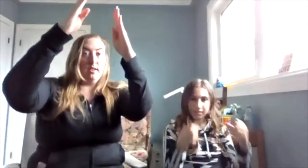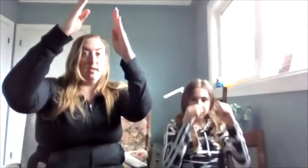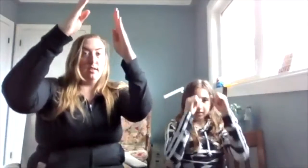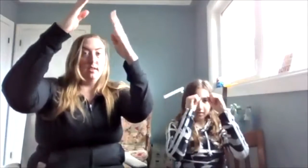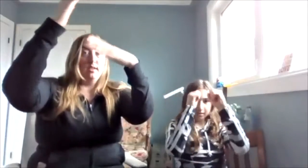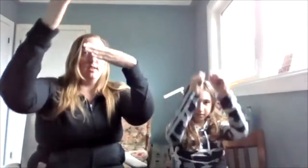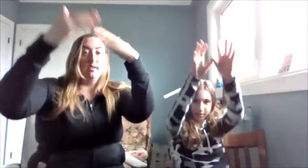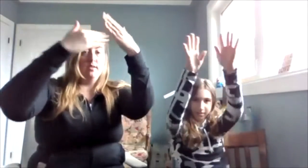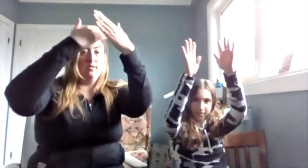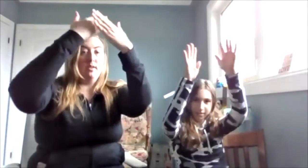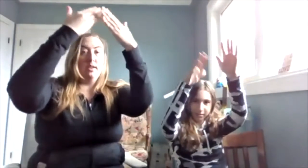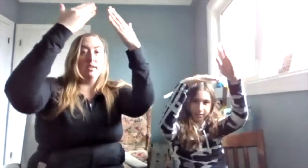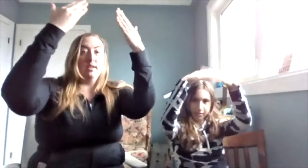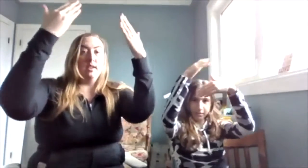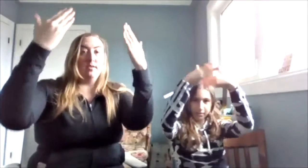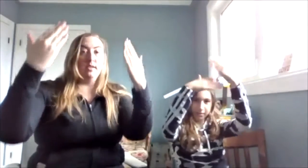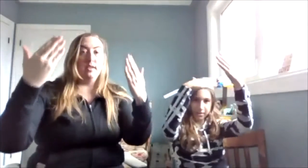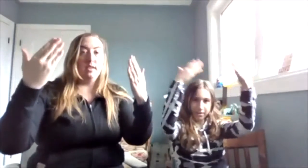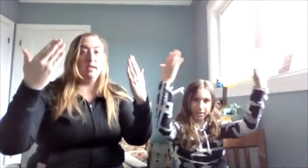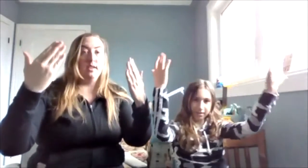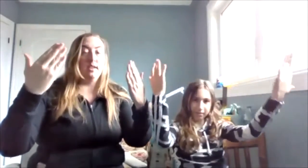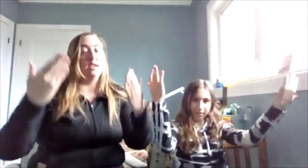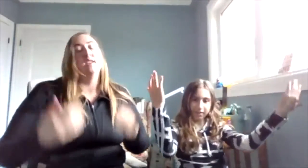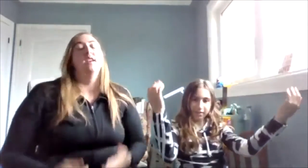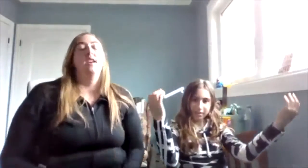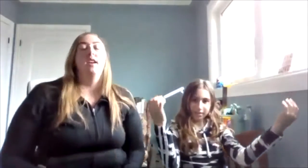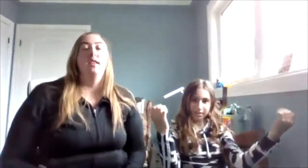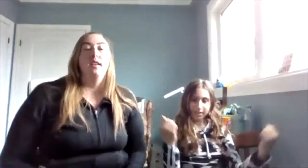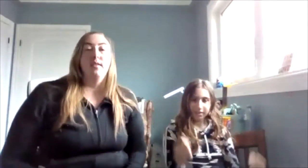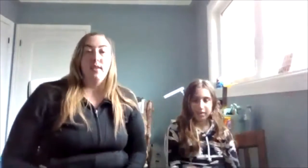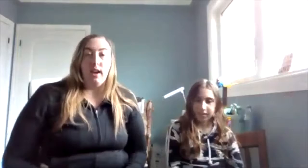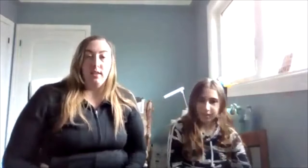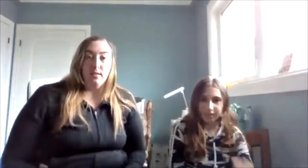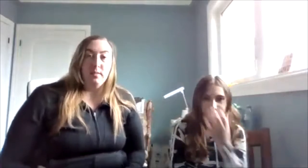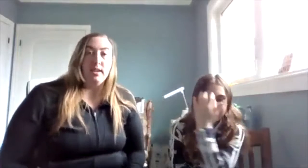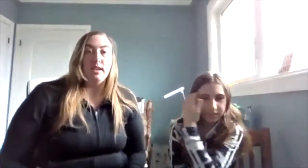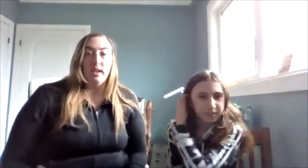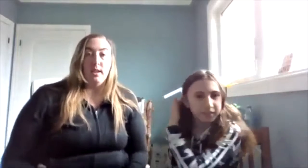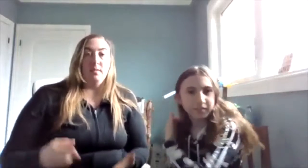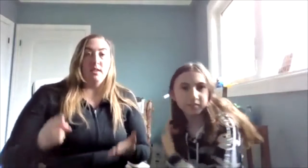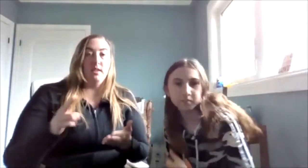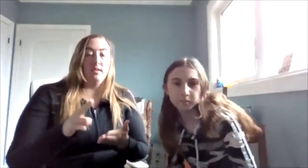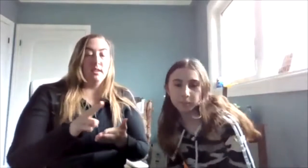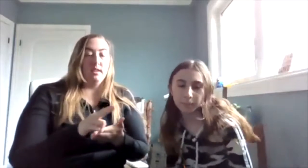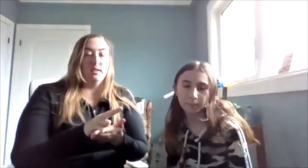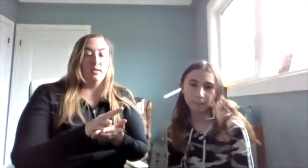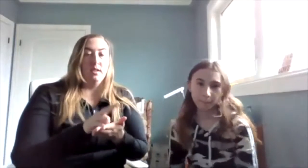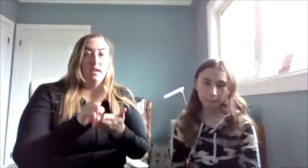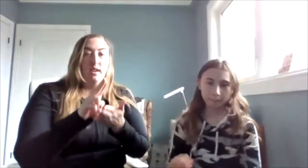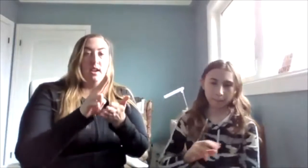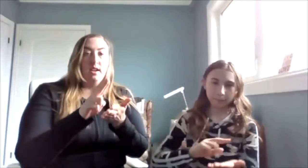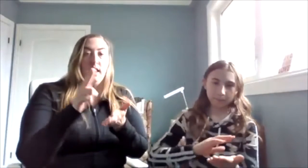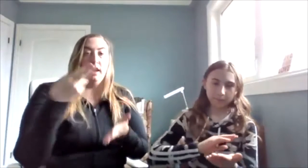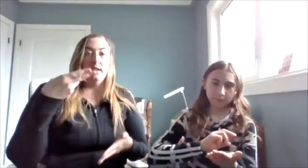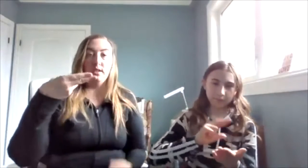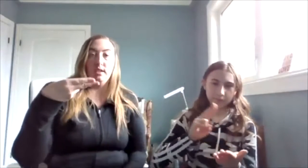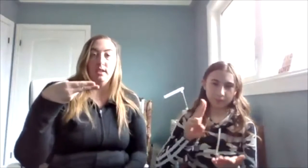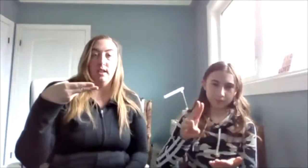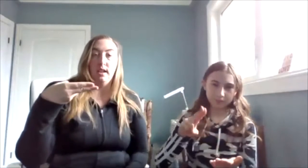Father, who art in heaven. And then for hallowed be thy name, you're going to do an H. This is an H